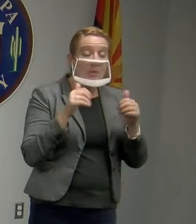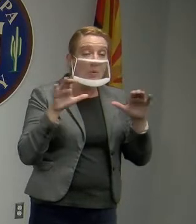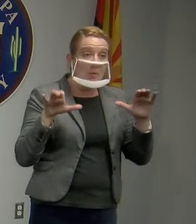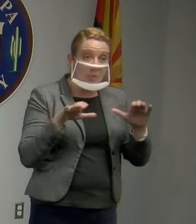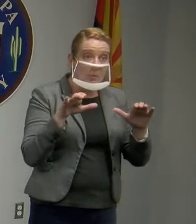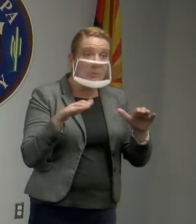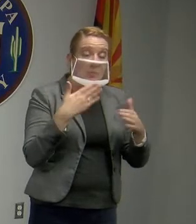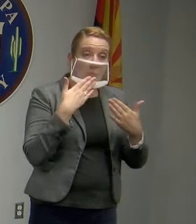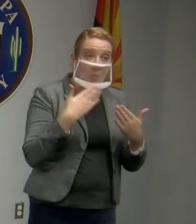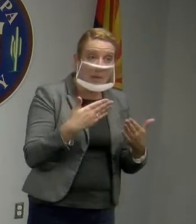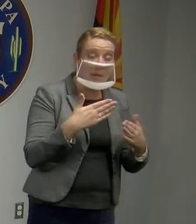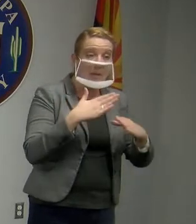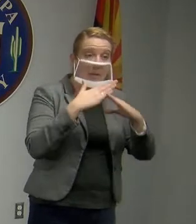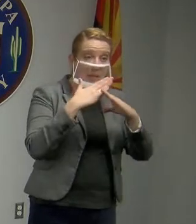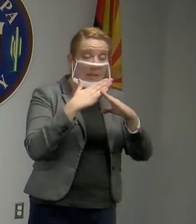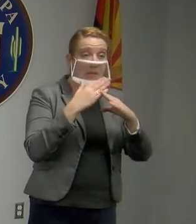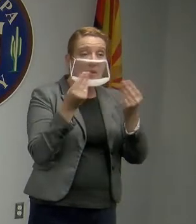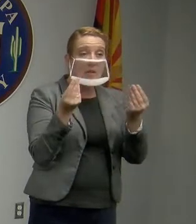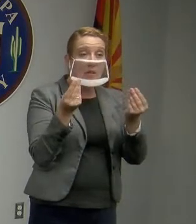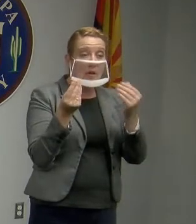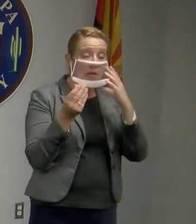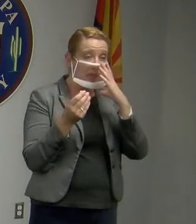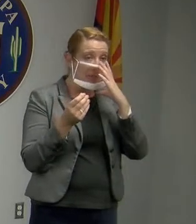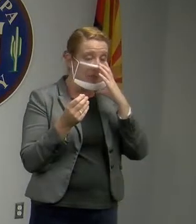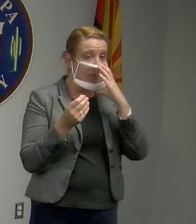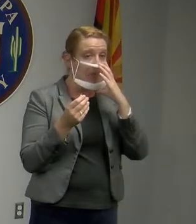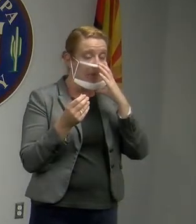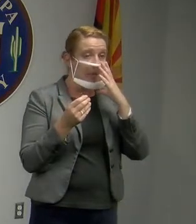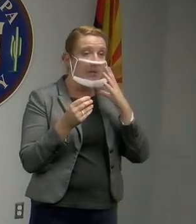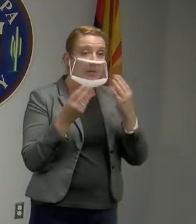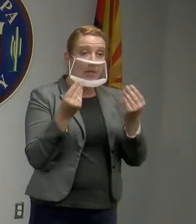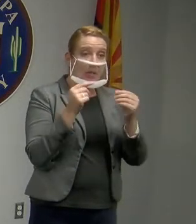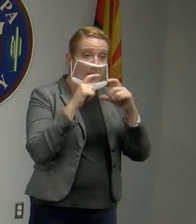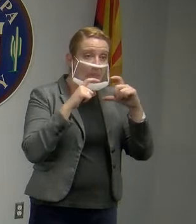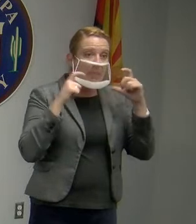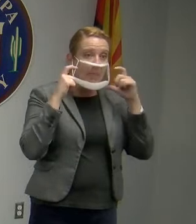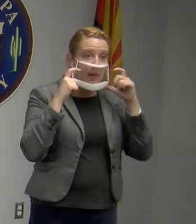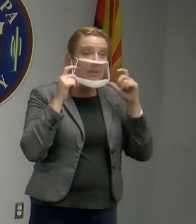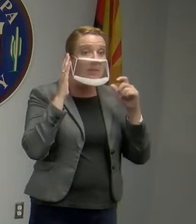will actually prevent you from getting disease most of the time.